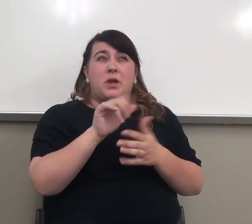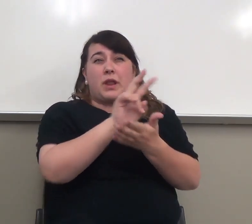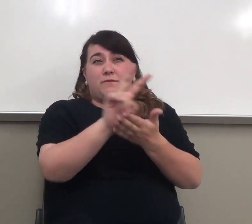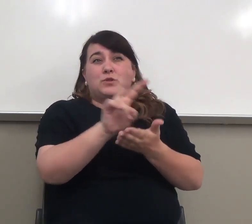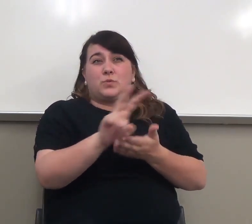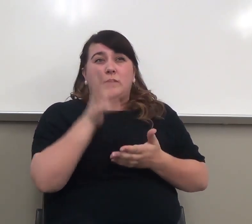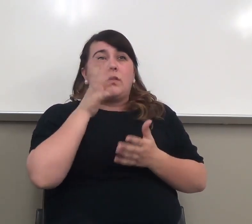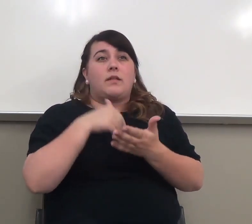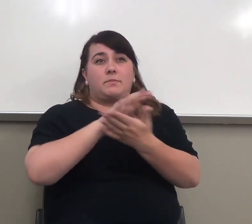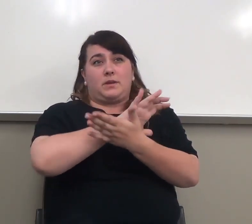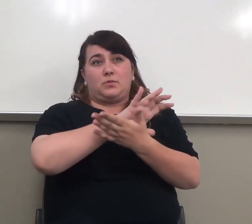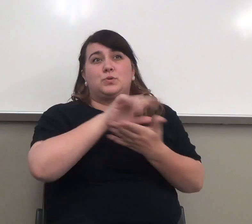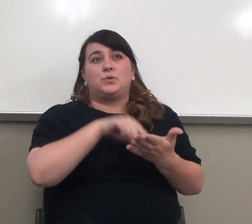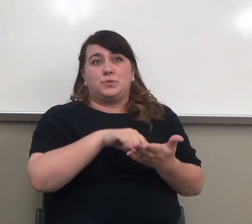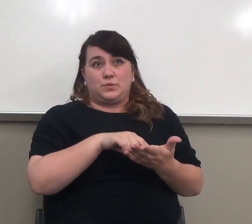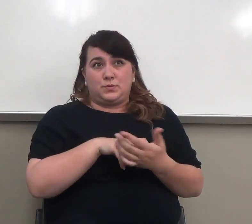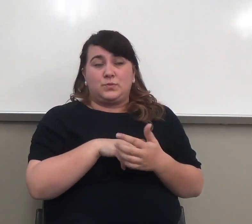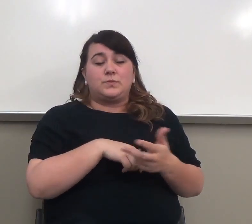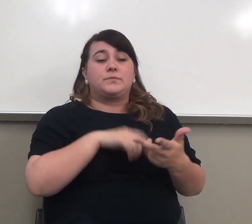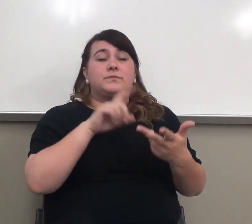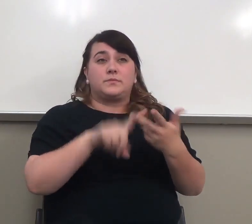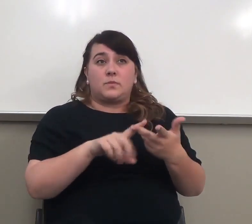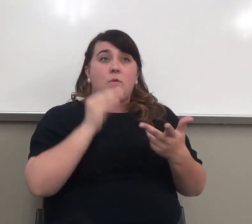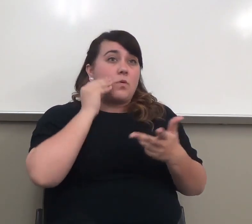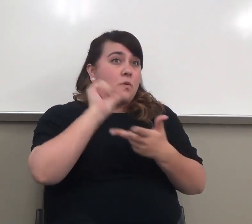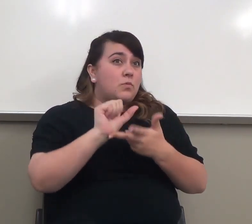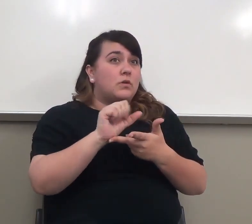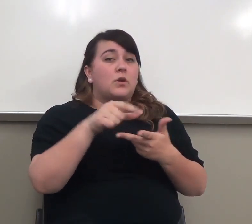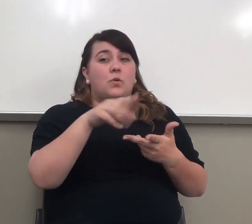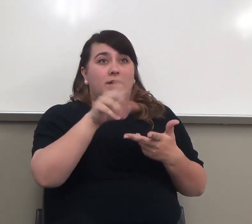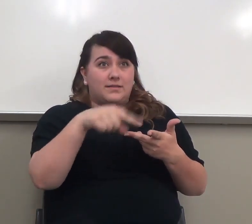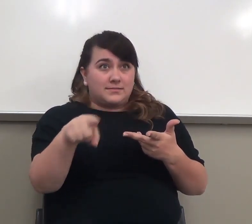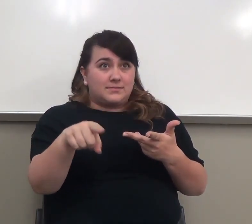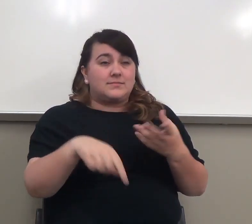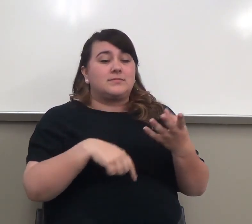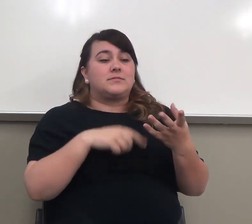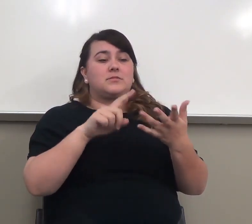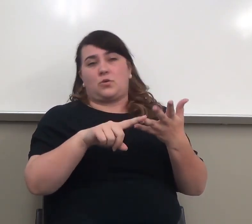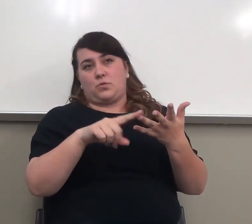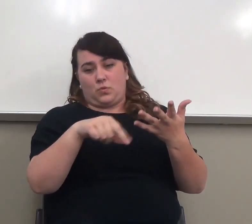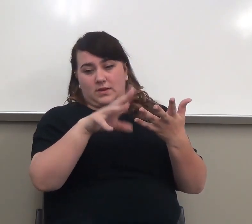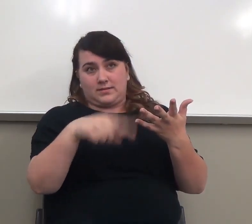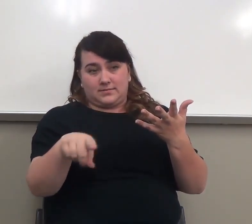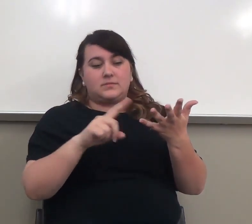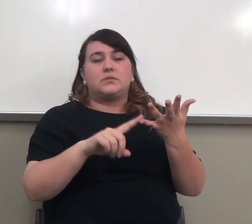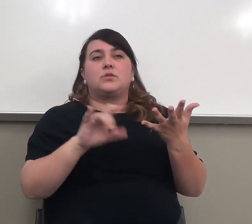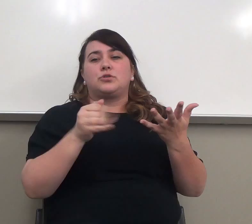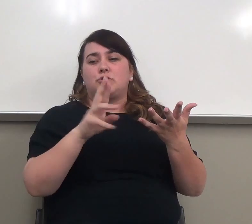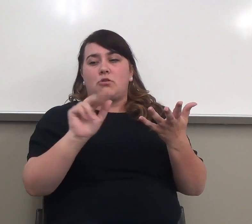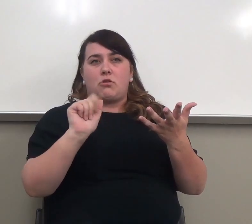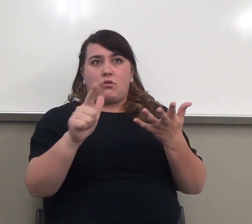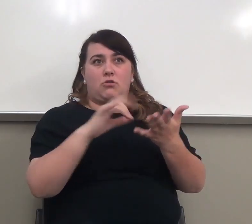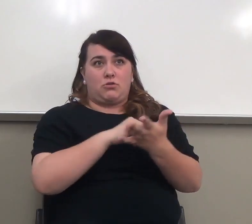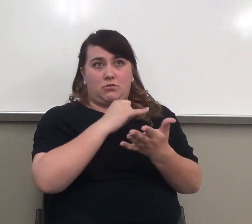weeks. All of your homework and quizzes, and then your journal. Because it's not a points